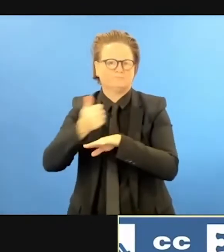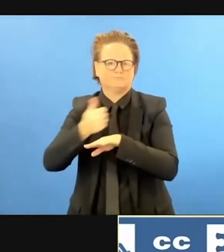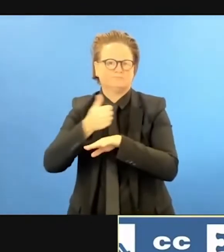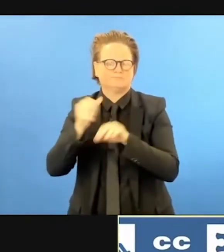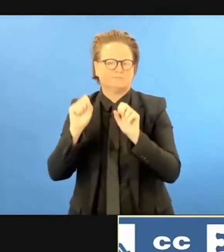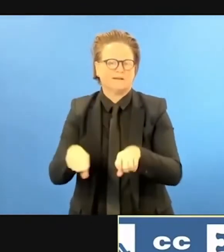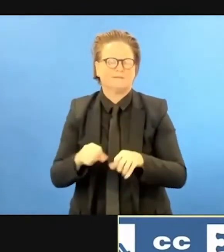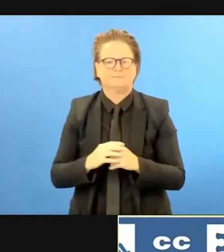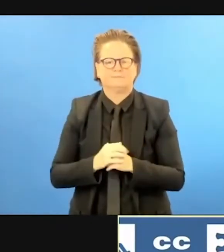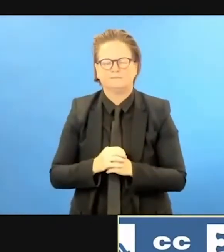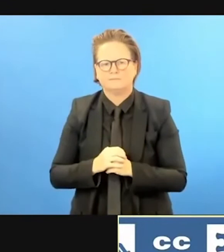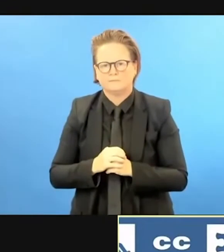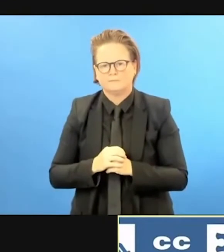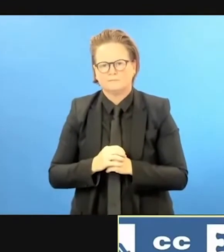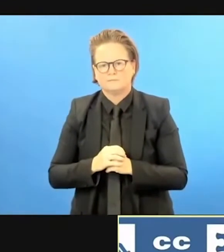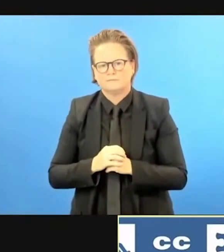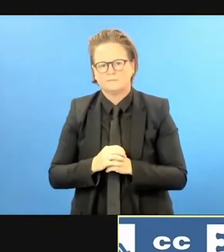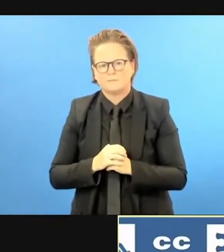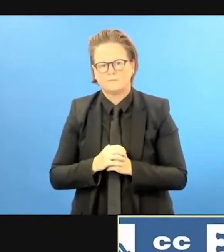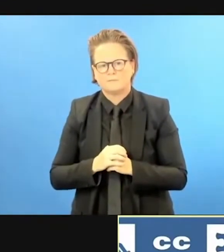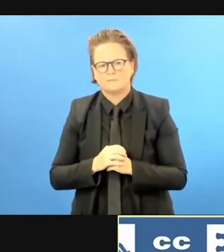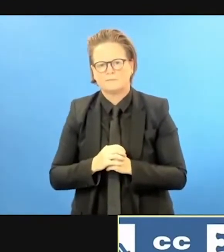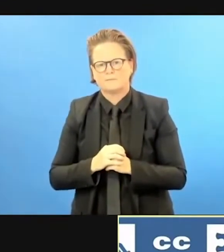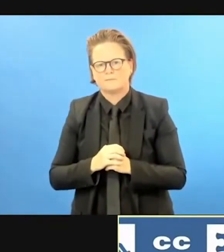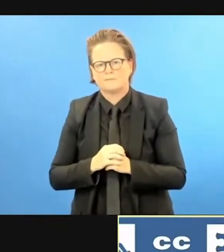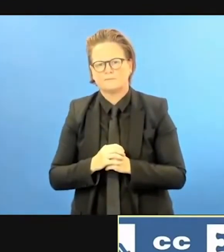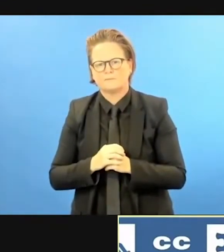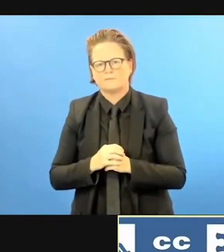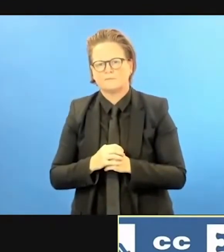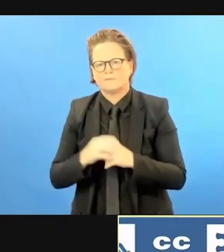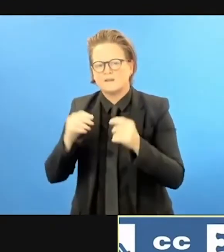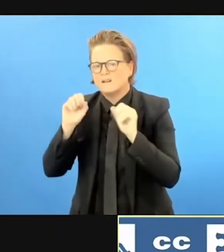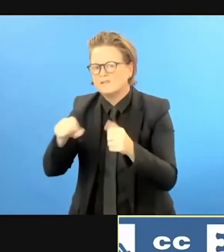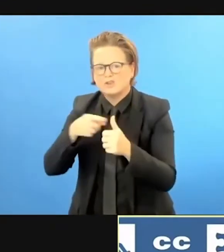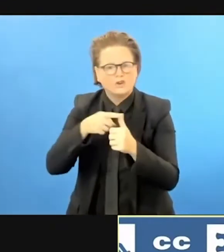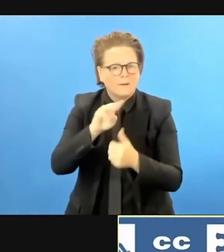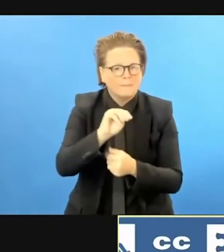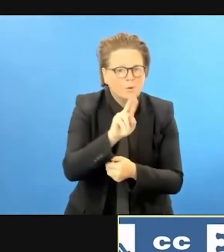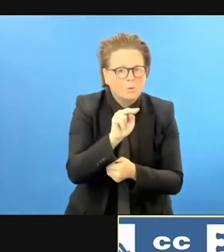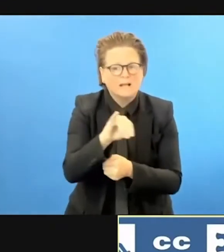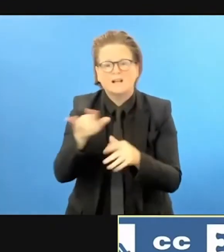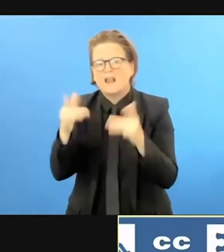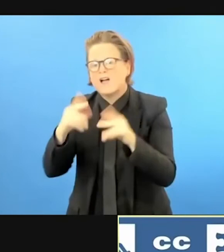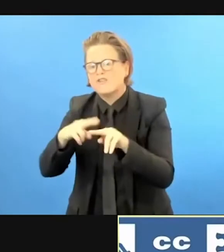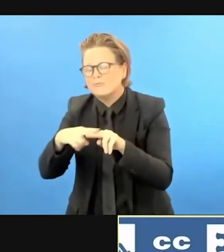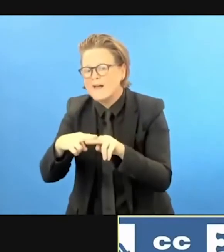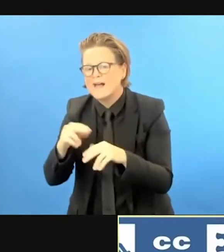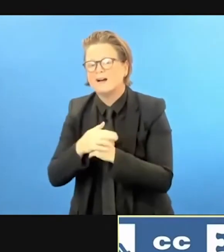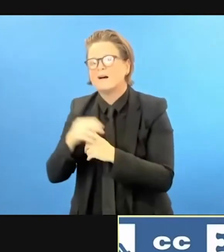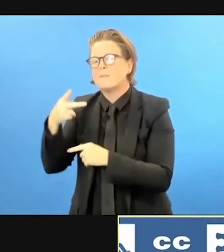above ground muni buses and our light rail system. And so if you weren't previously eligible for paratransit, check again,